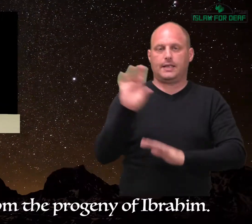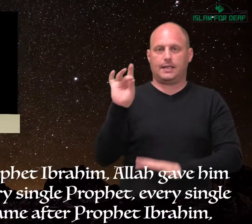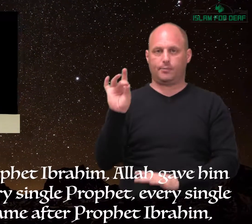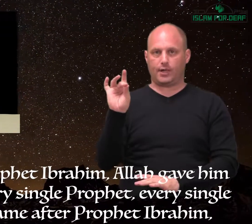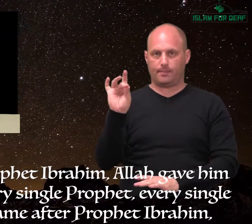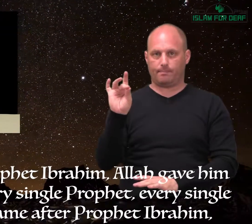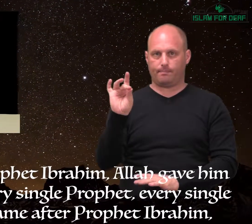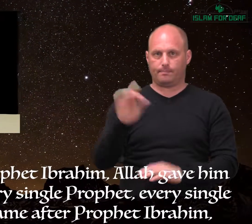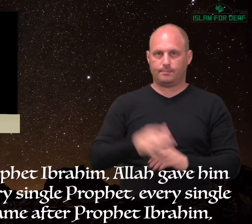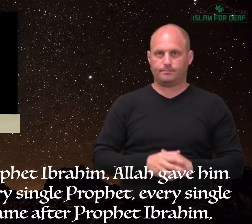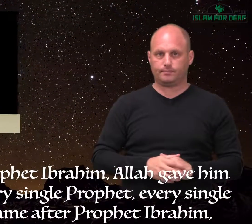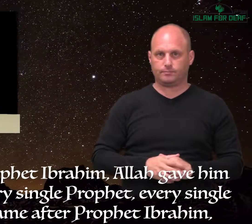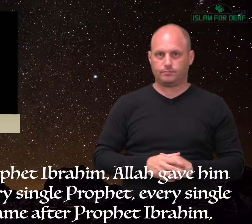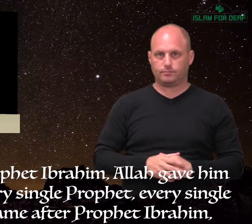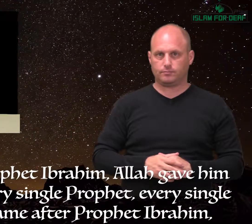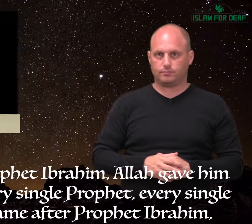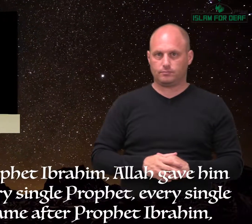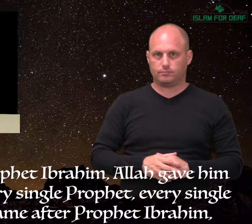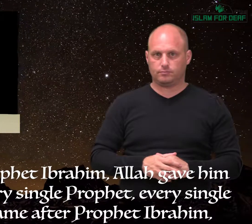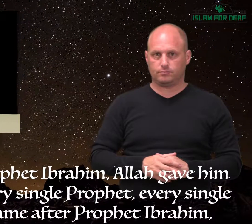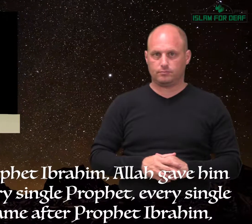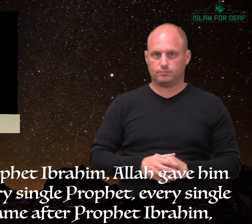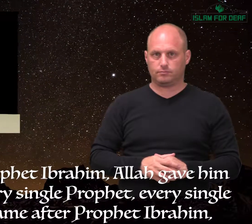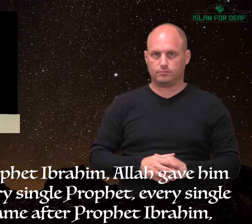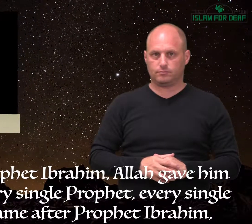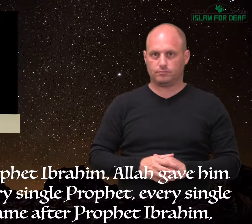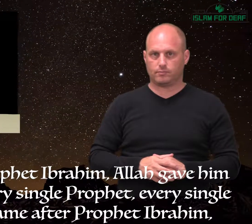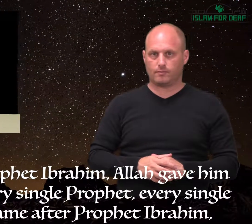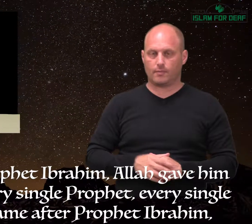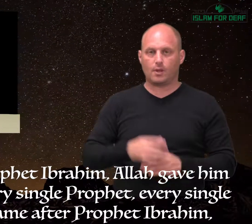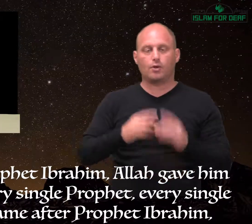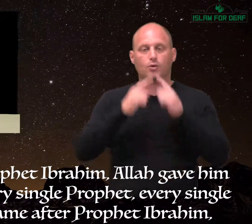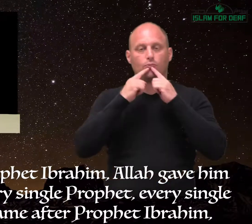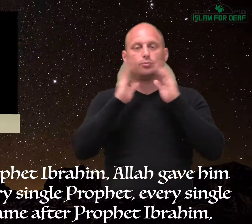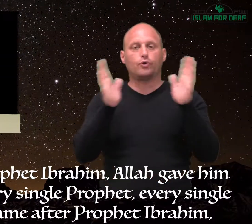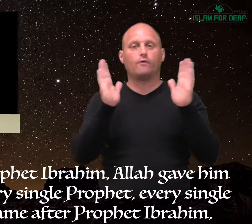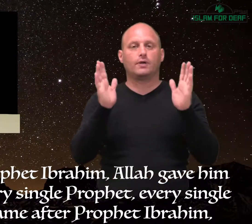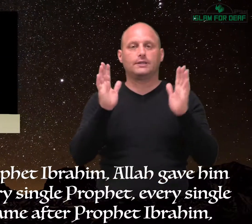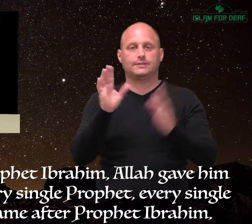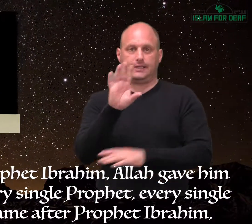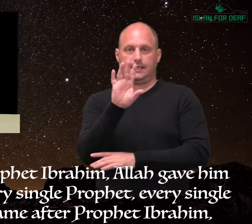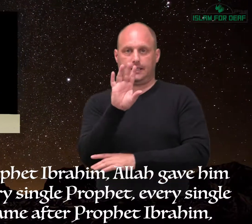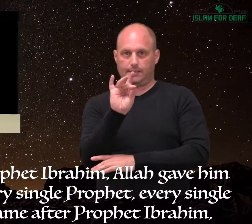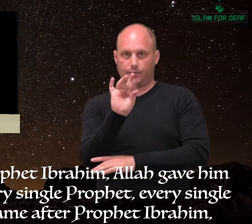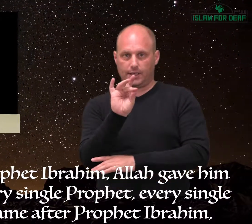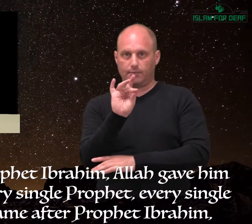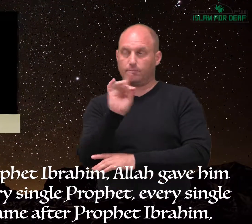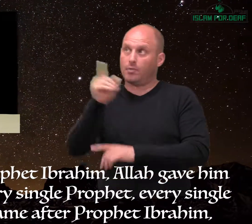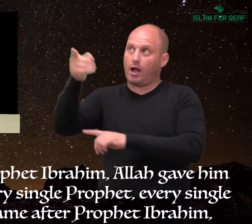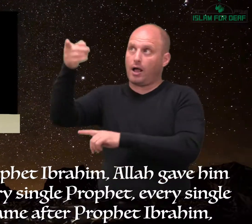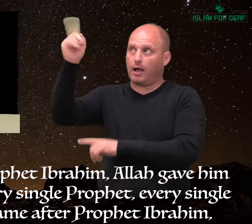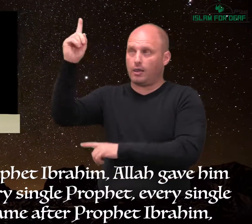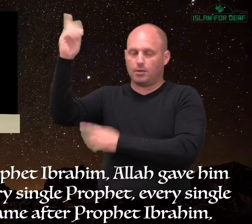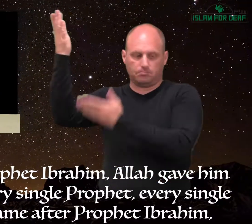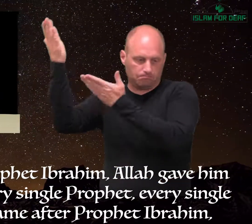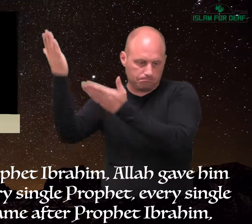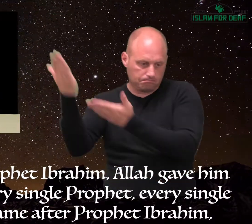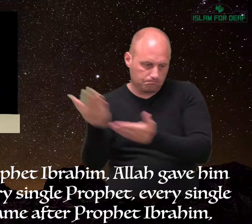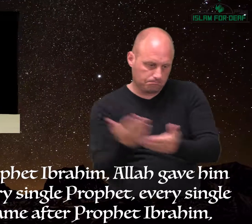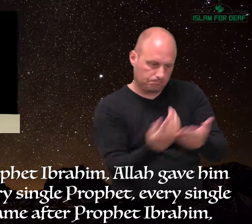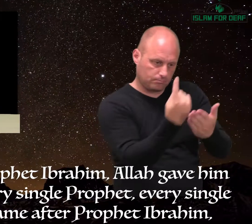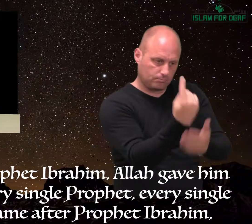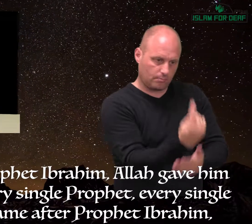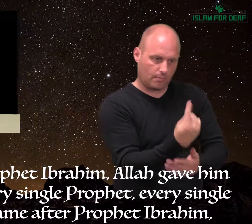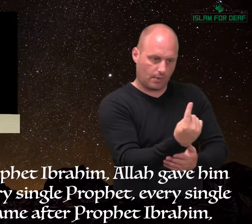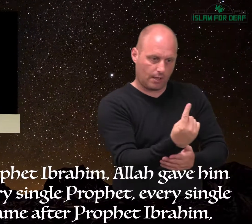The fact is that Prophet Ibrahim, Allah gave him an honor that